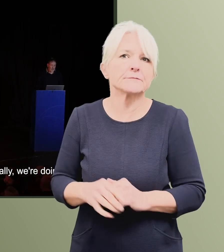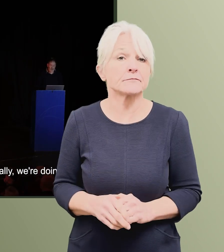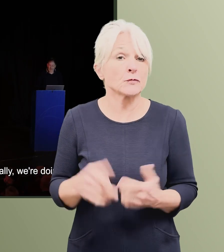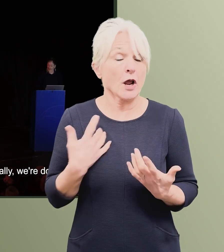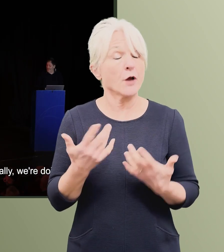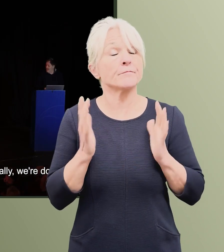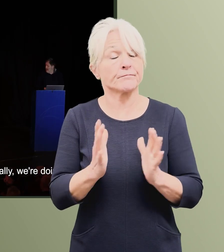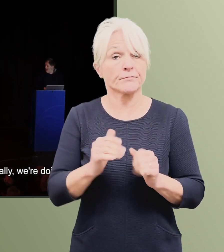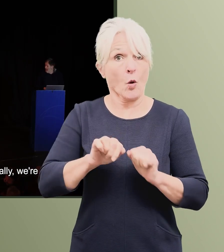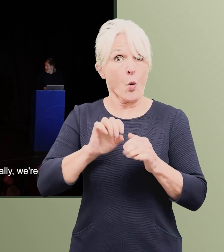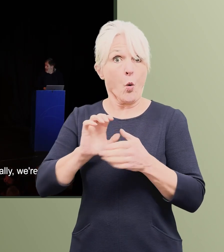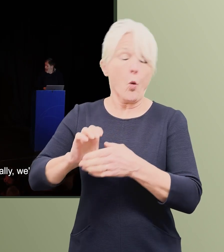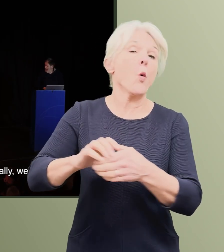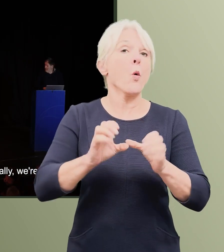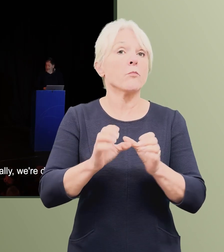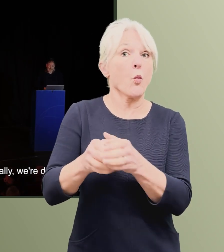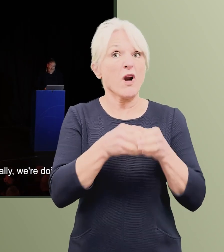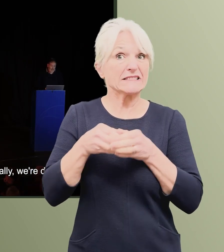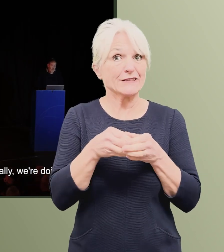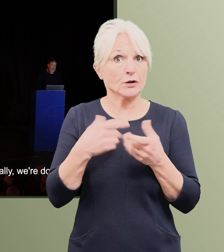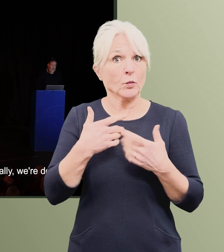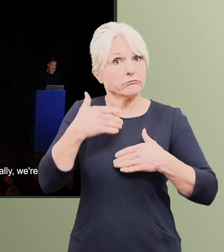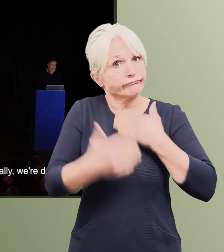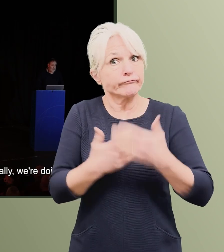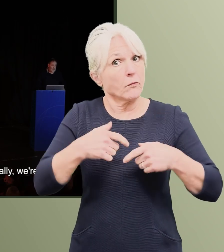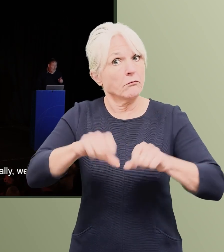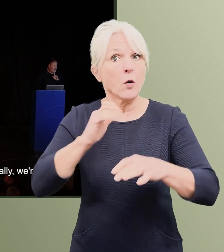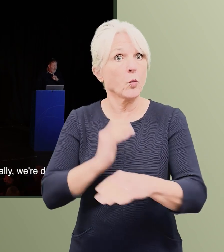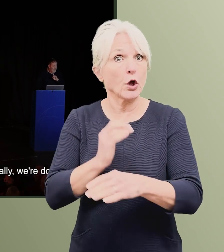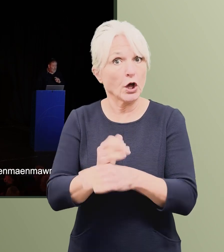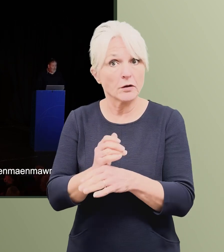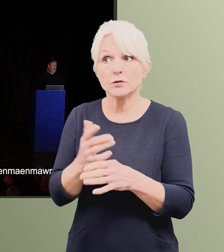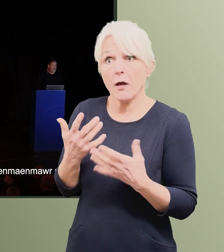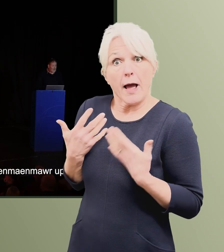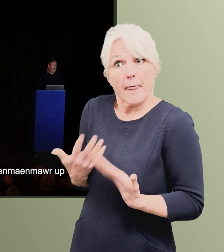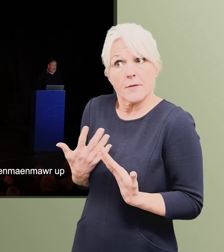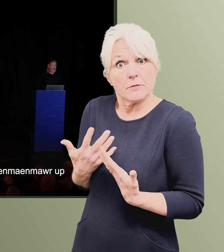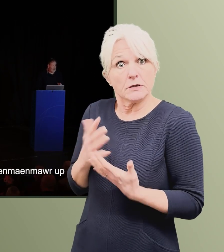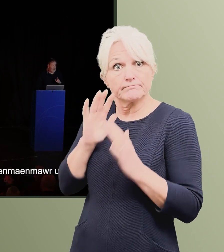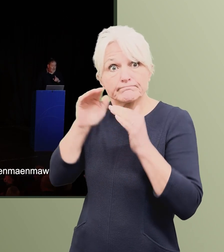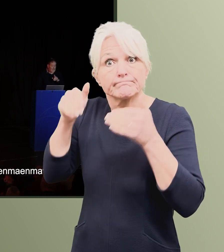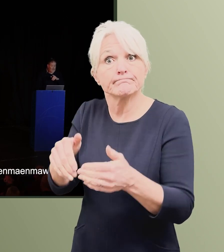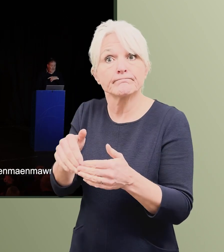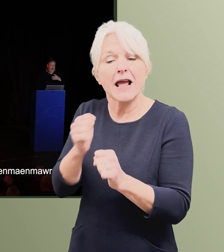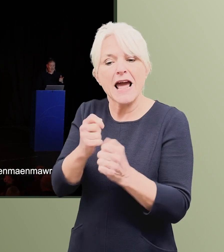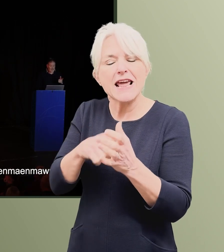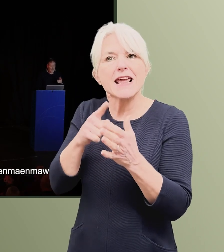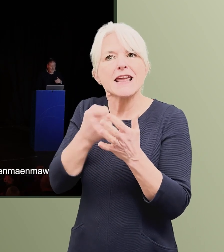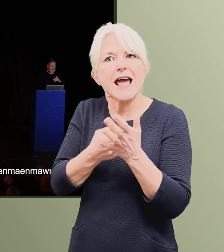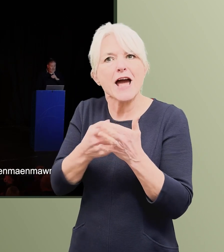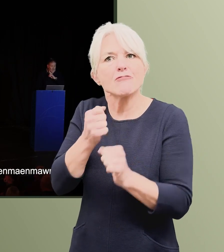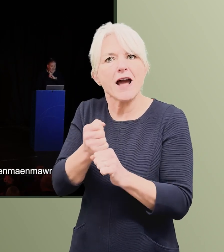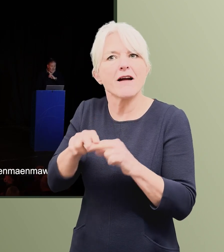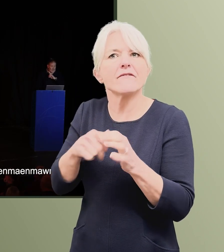Rock Art Organisation. And basically, we're doing some work at the moment at Garreg Fawr, near the axe